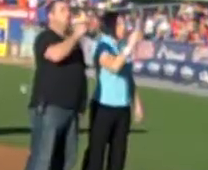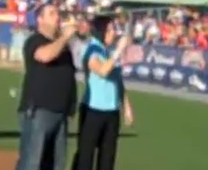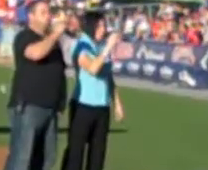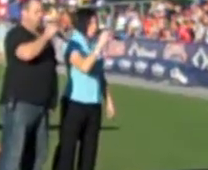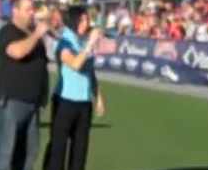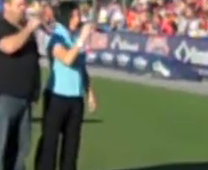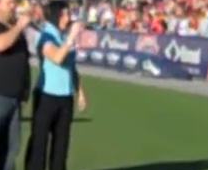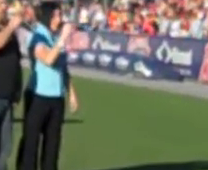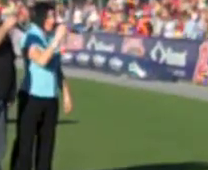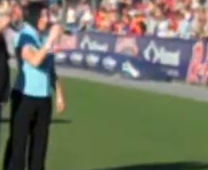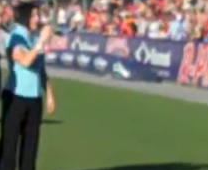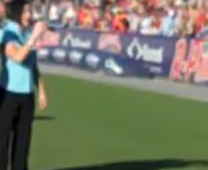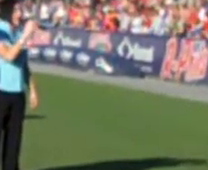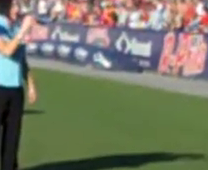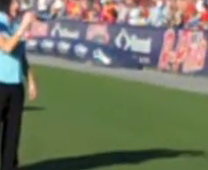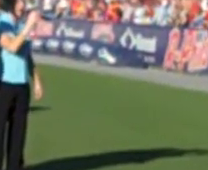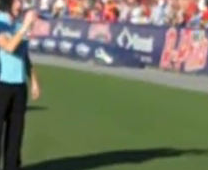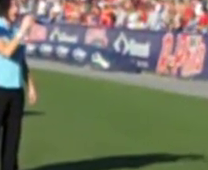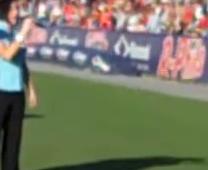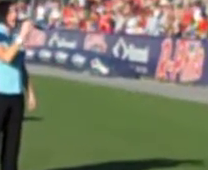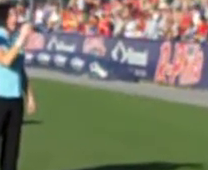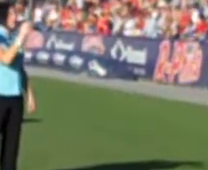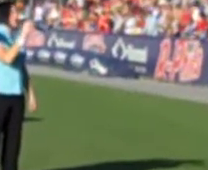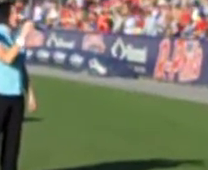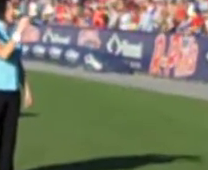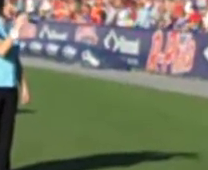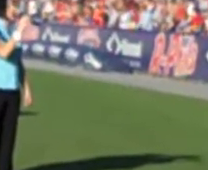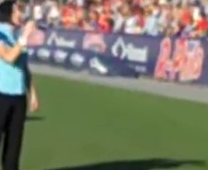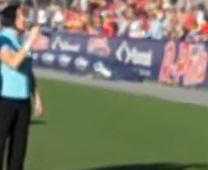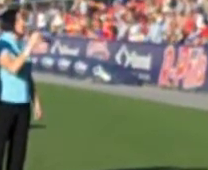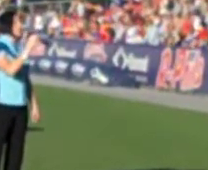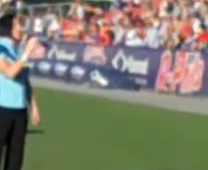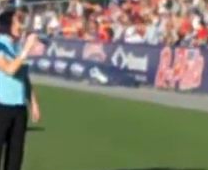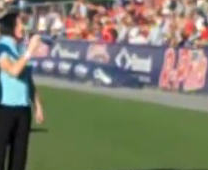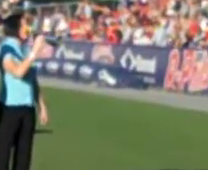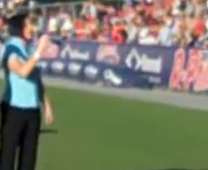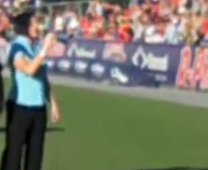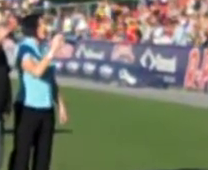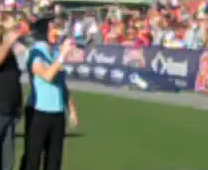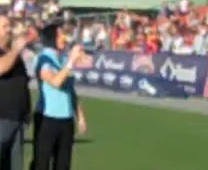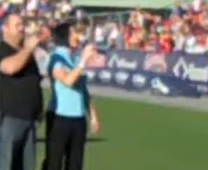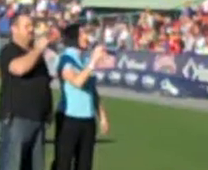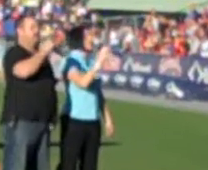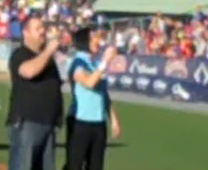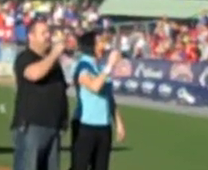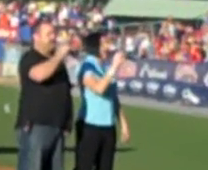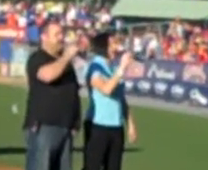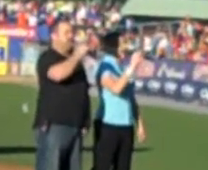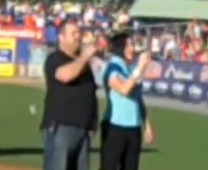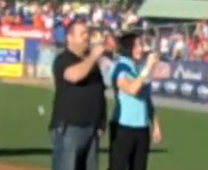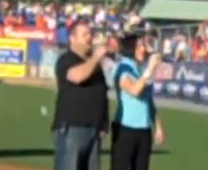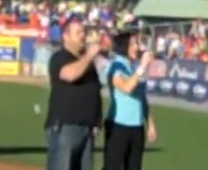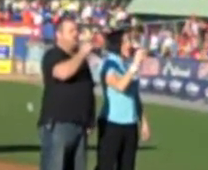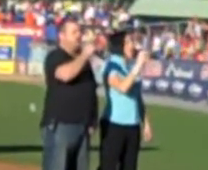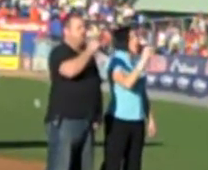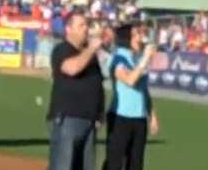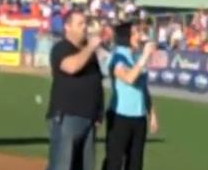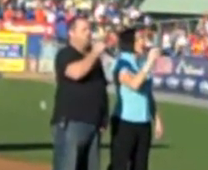for the land of the free, and the home